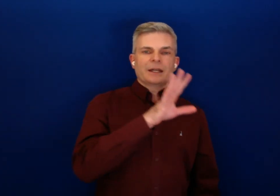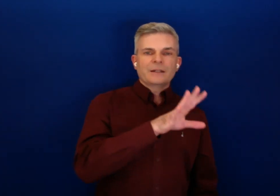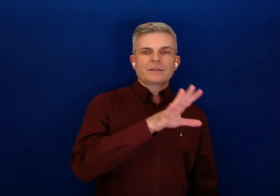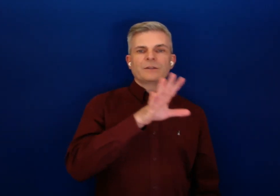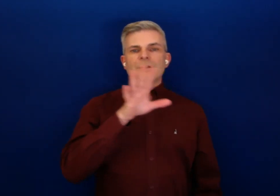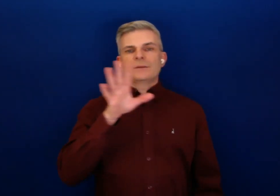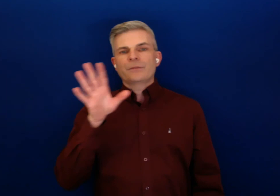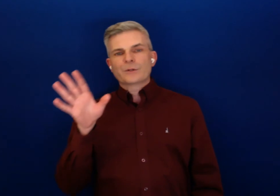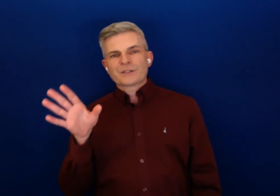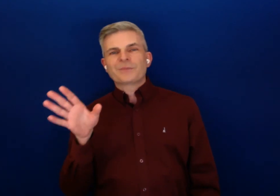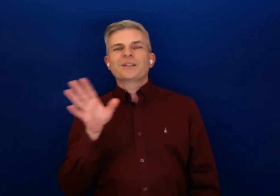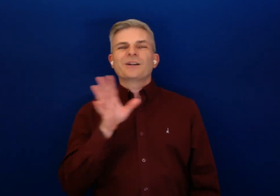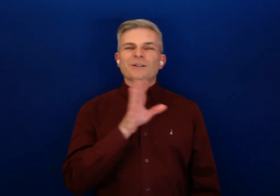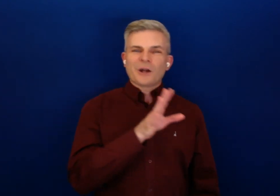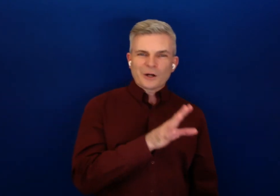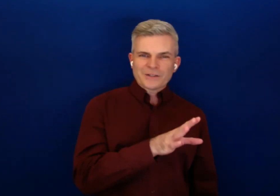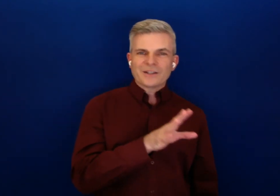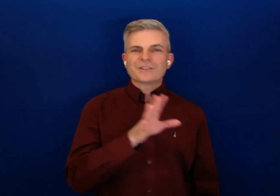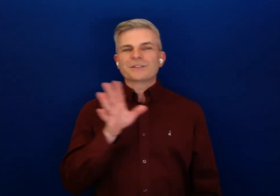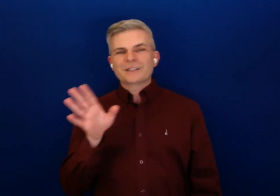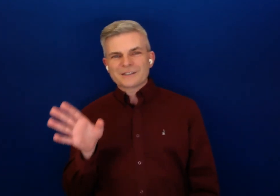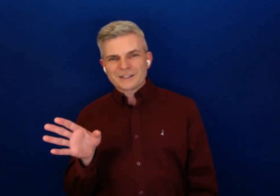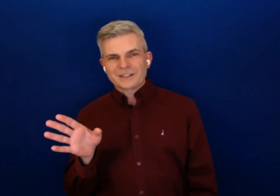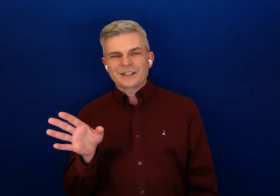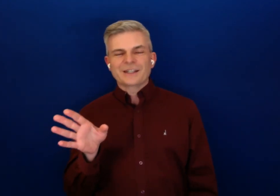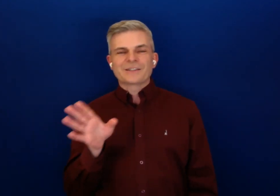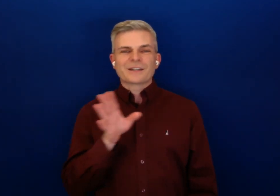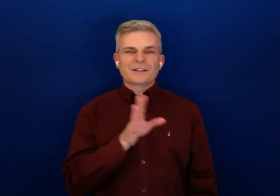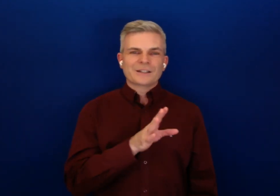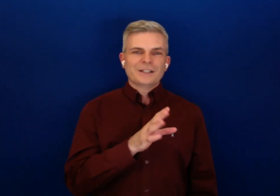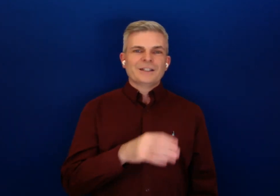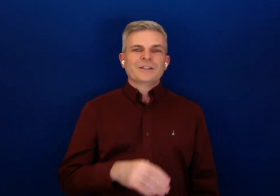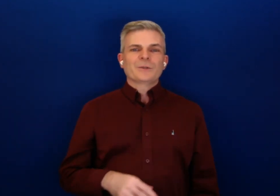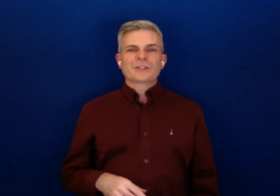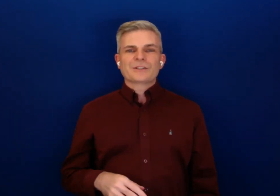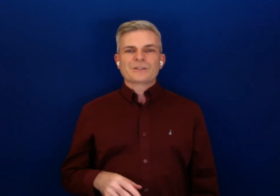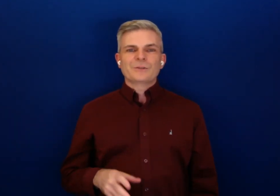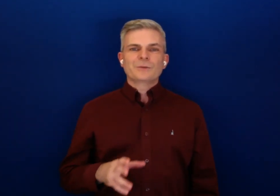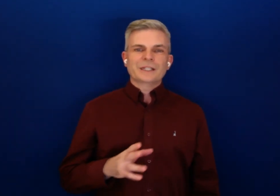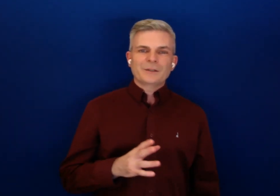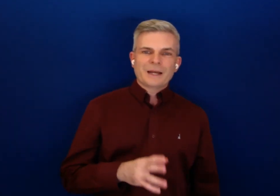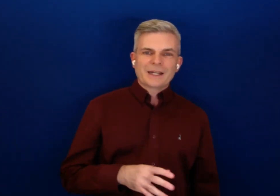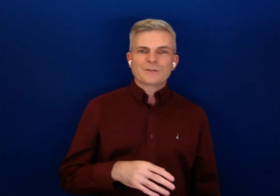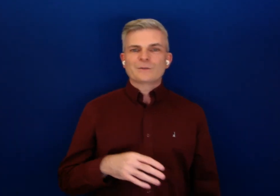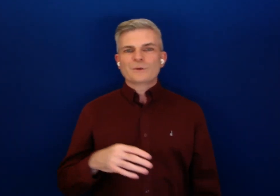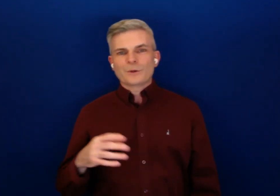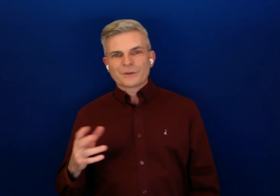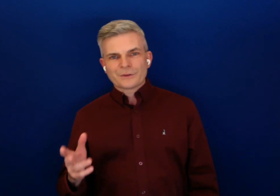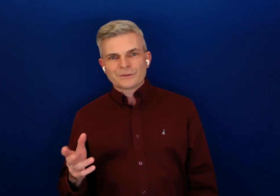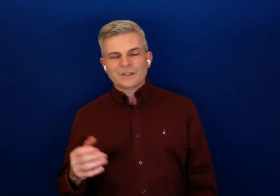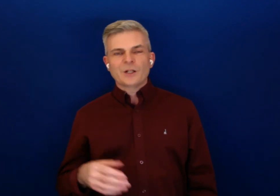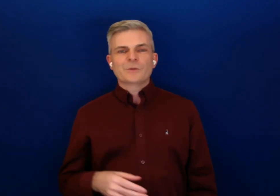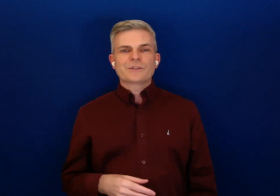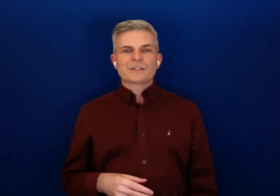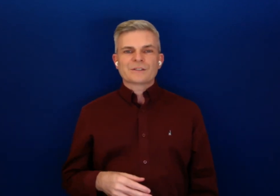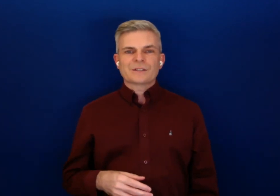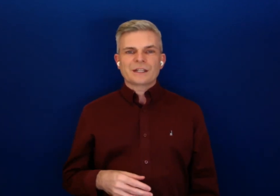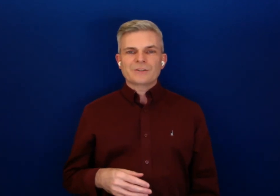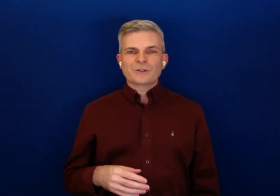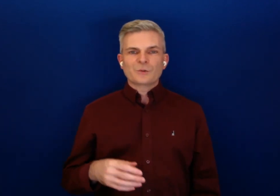and there's something called horizontal listing in ASL, which is you lean back and forth, almost as you would